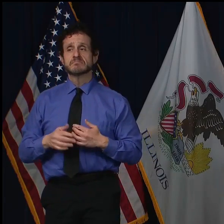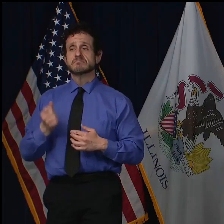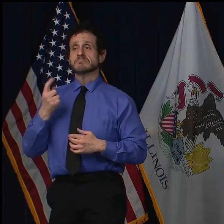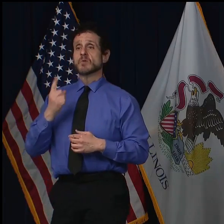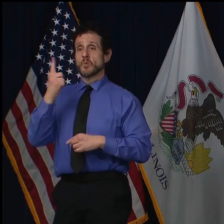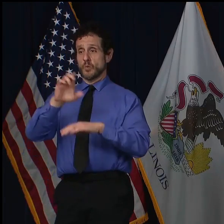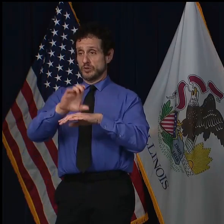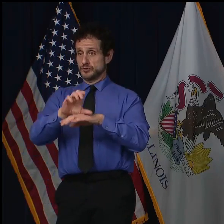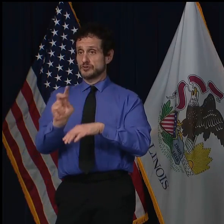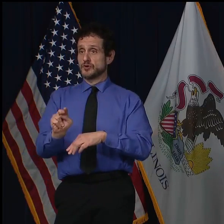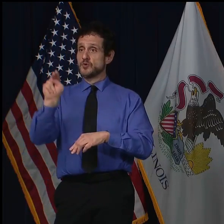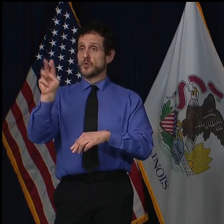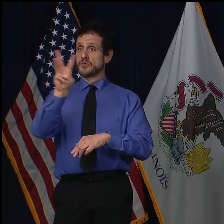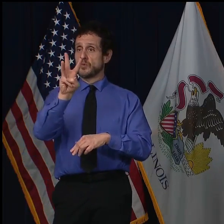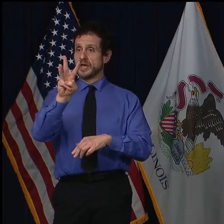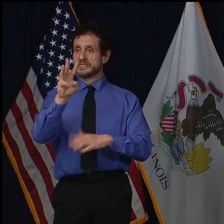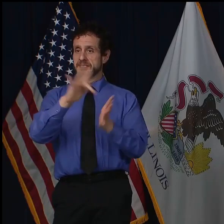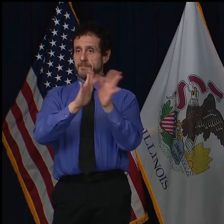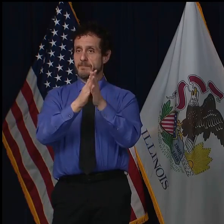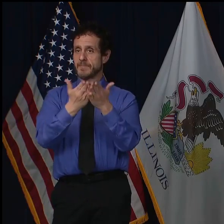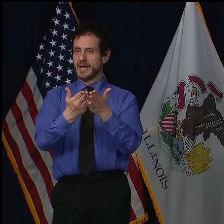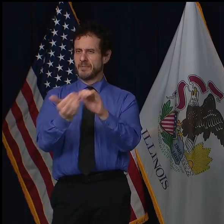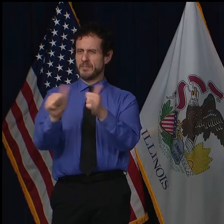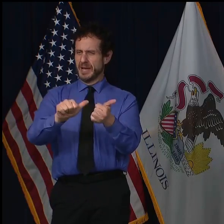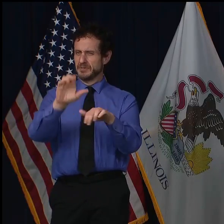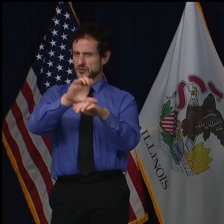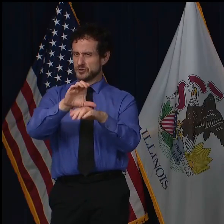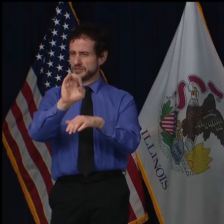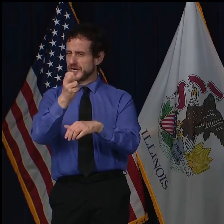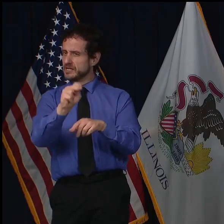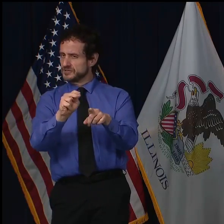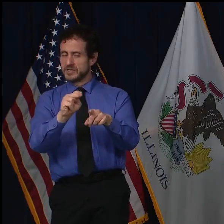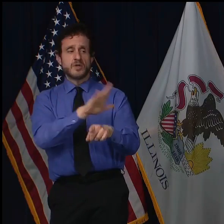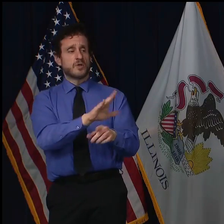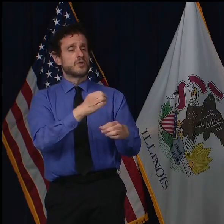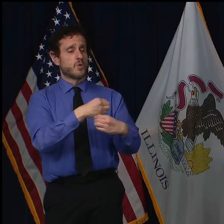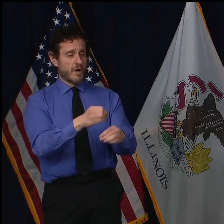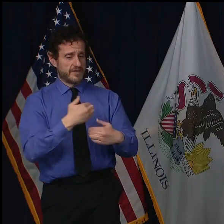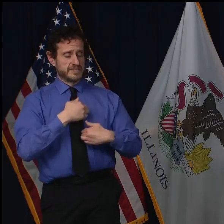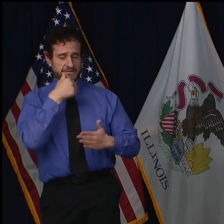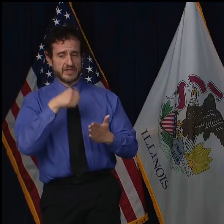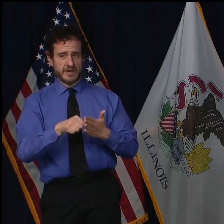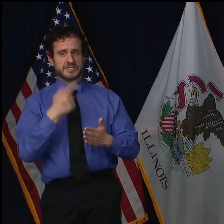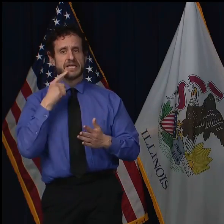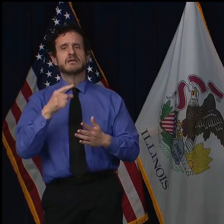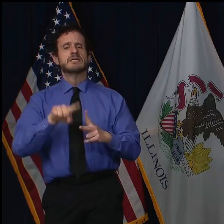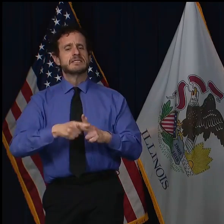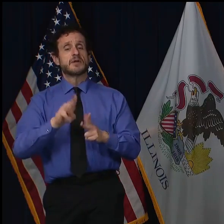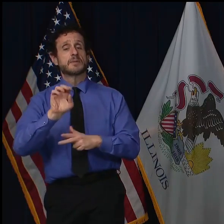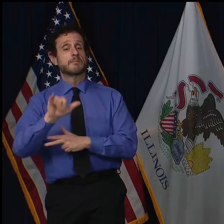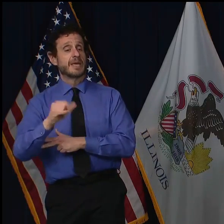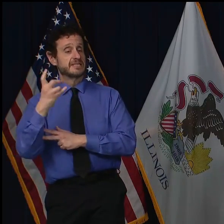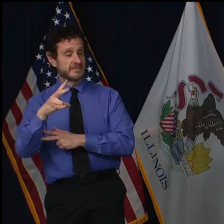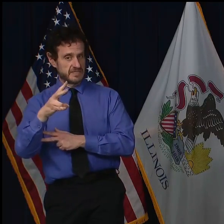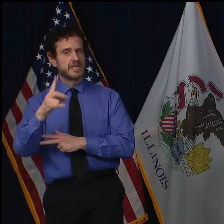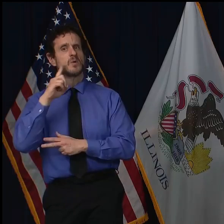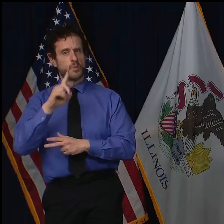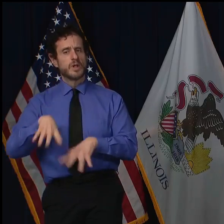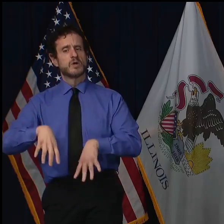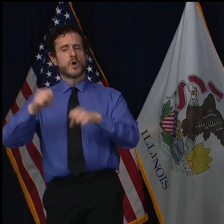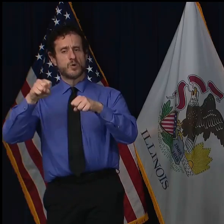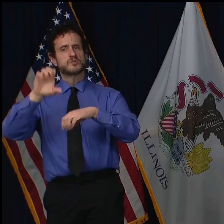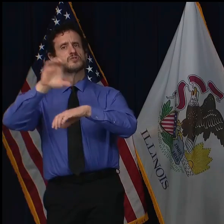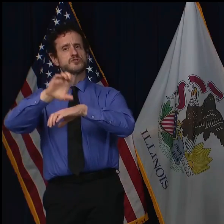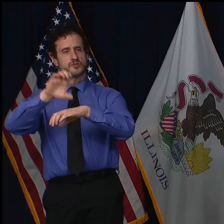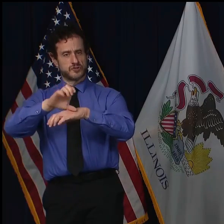Baptist Church in Elgin. Apparently your office has received a letter informing you that starting on May 17th, they will resume in-person